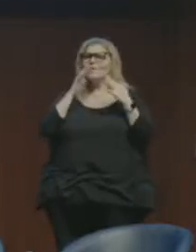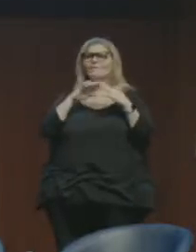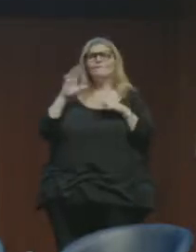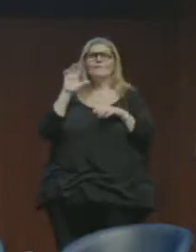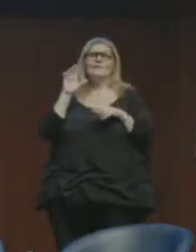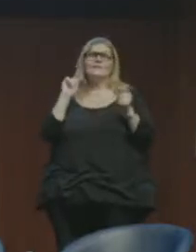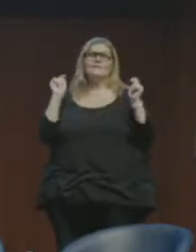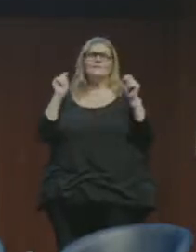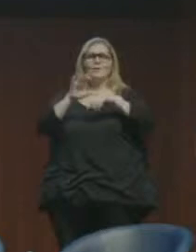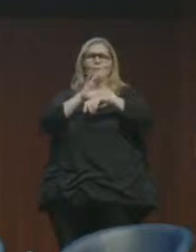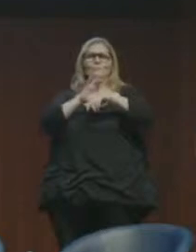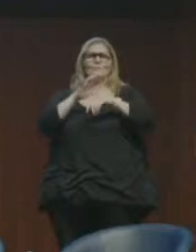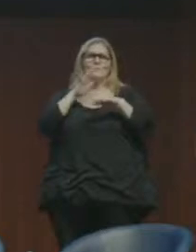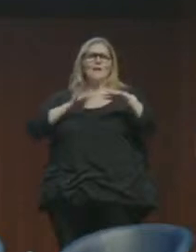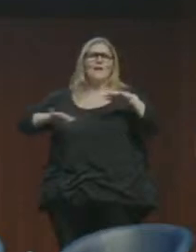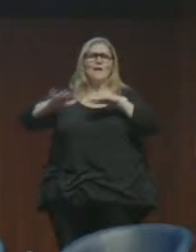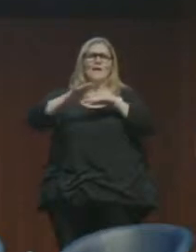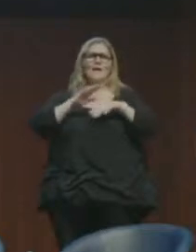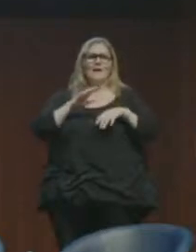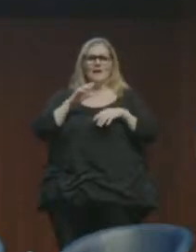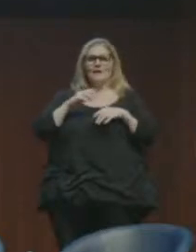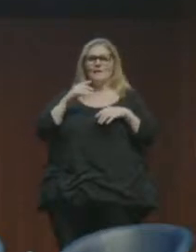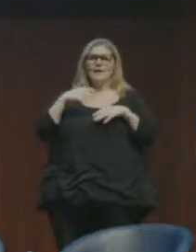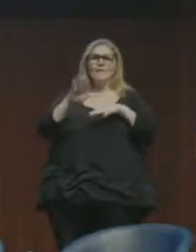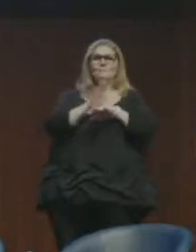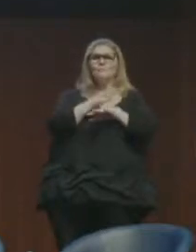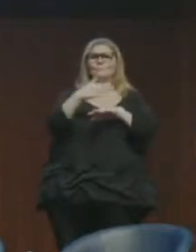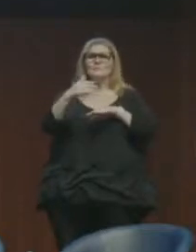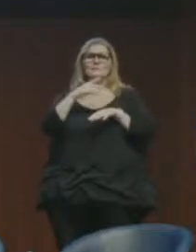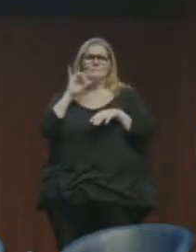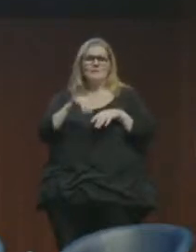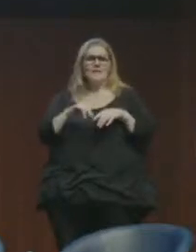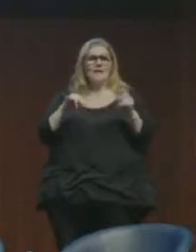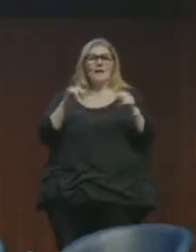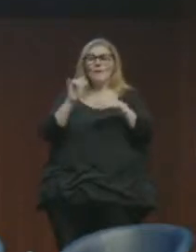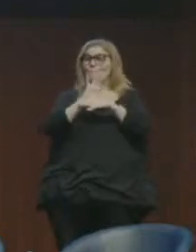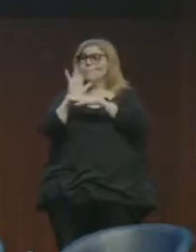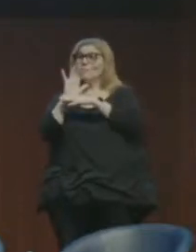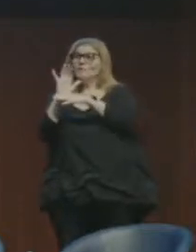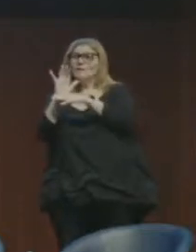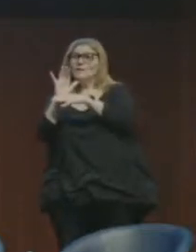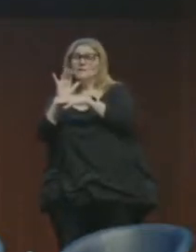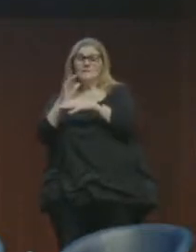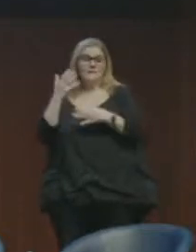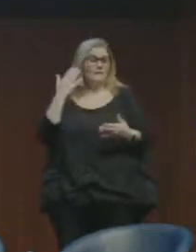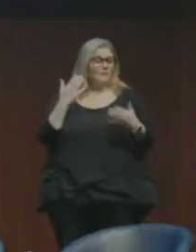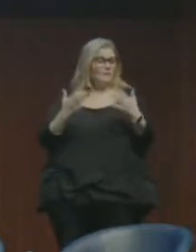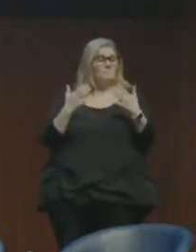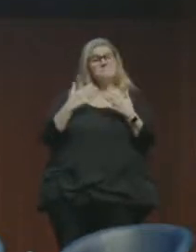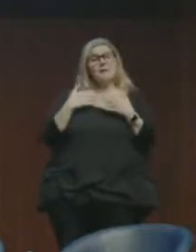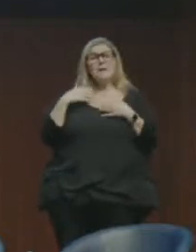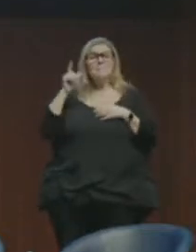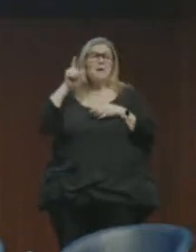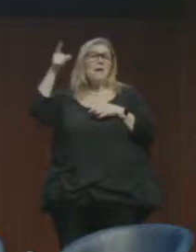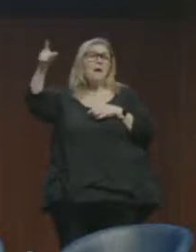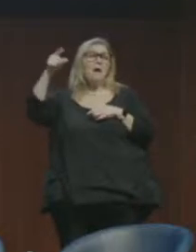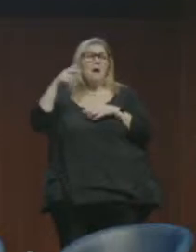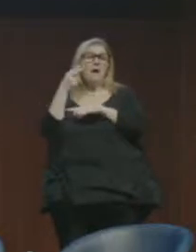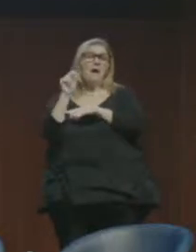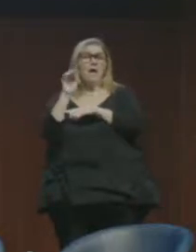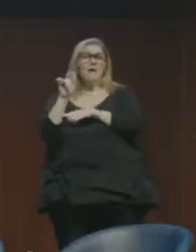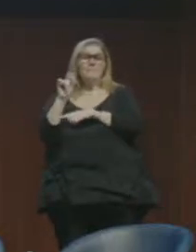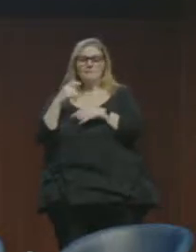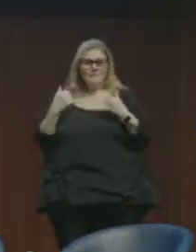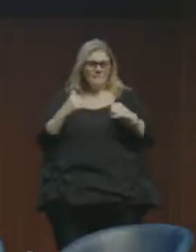air. Ballet, museum mile, movies, maybe the Hamptons, play